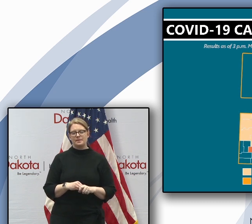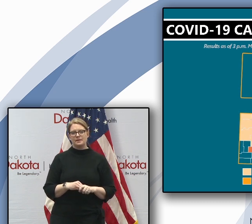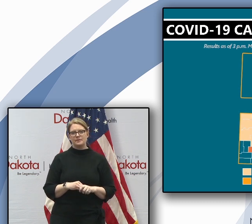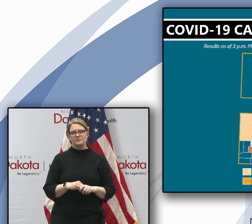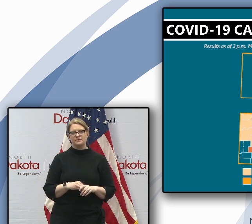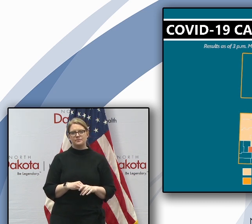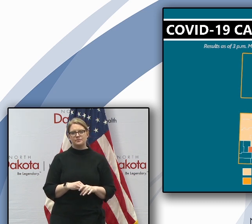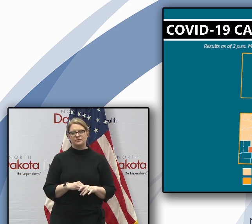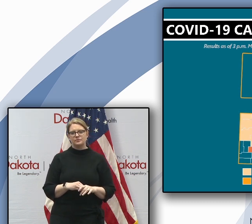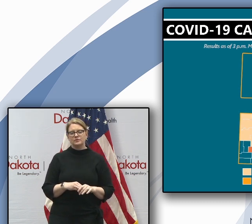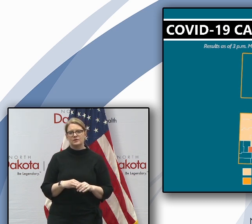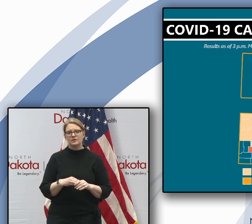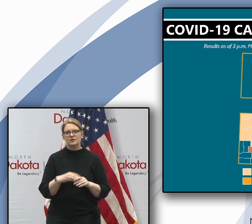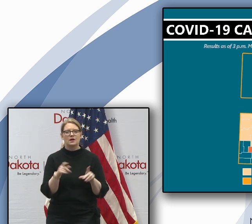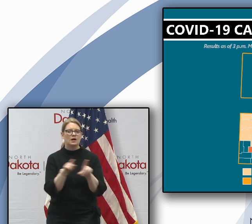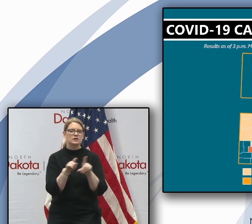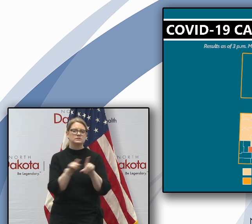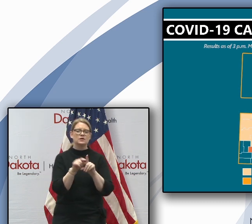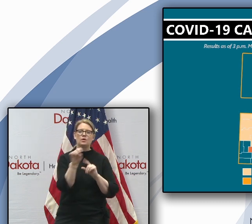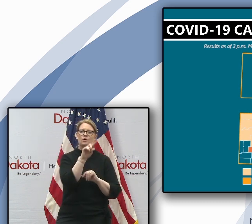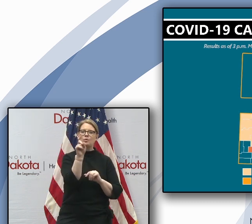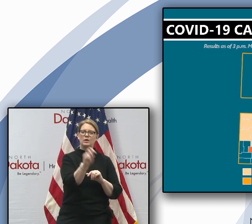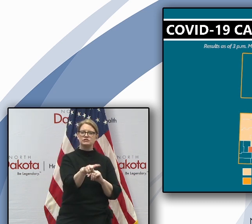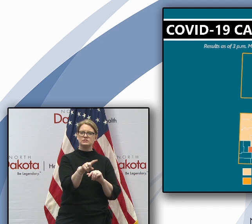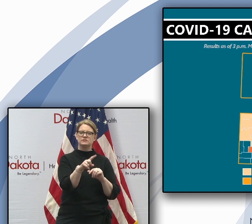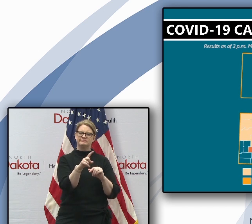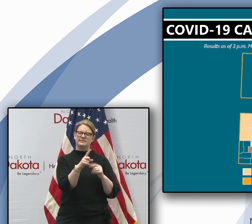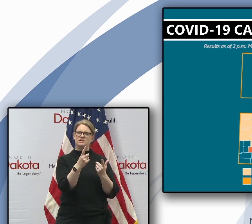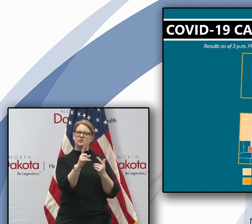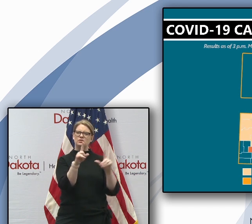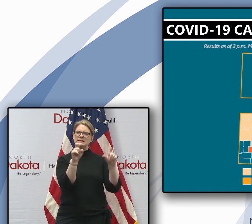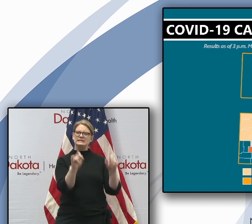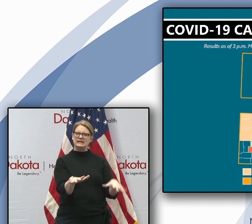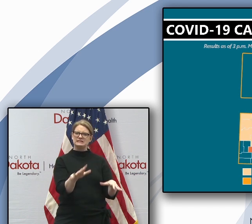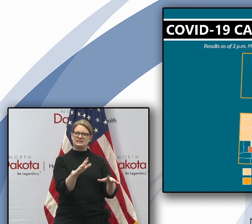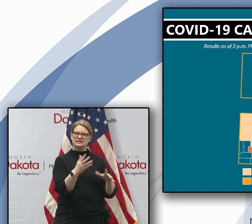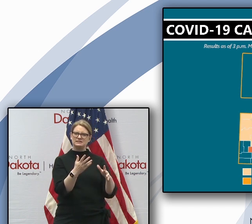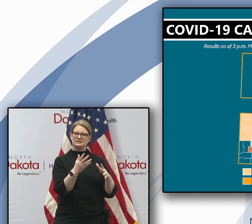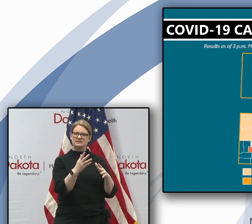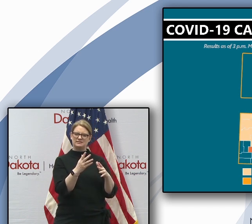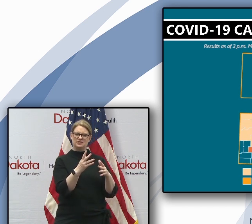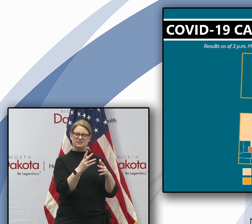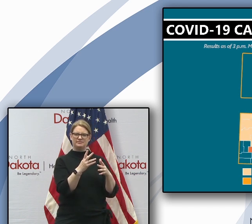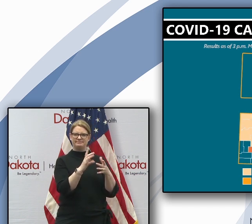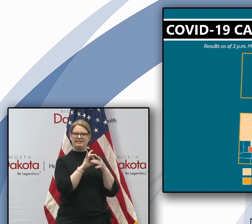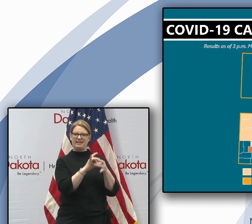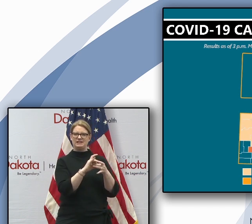questions related to testing by counties, and one of the things that is